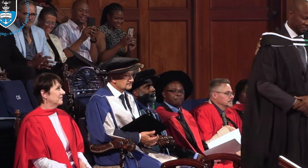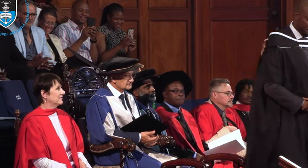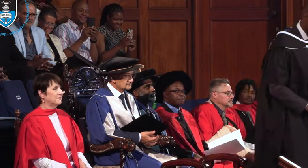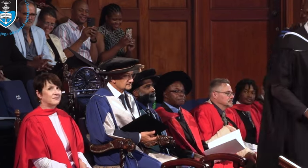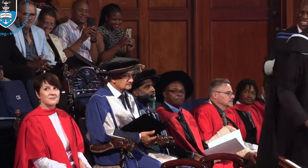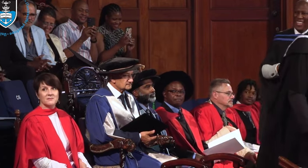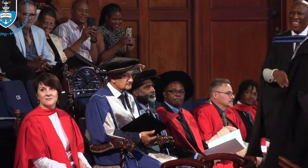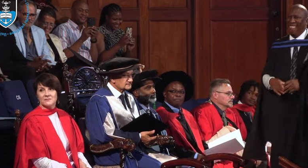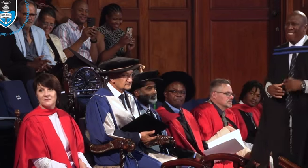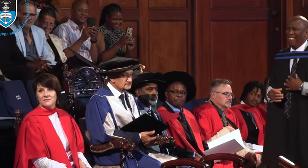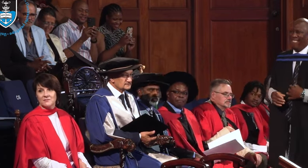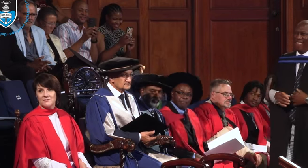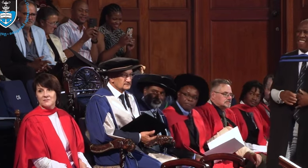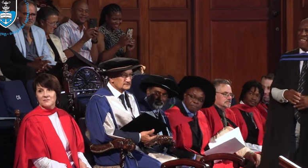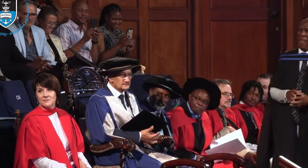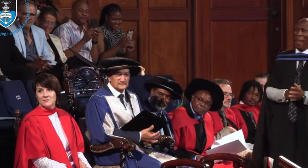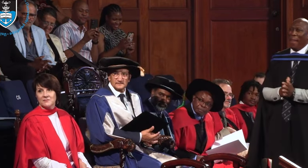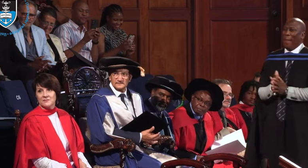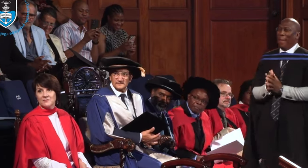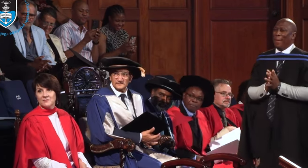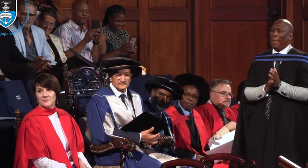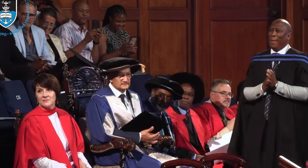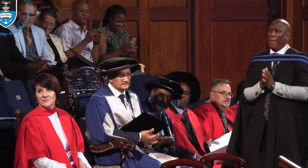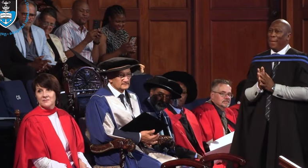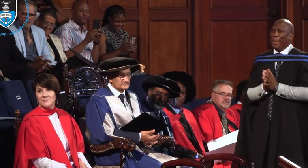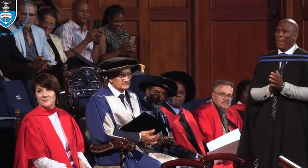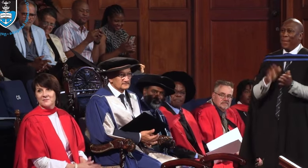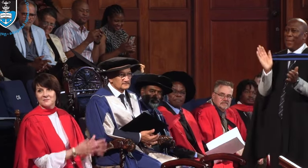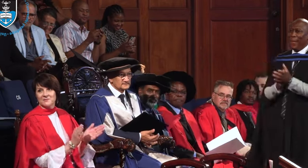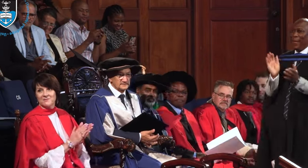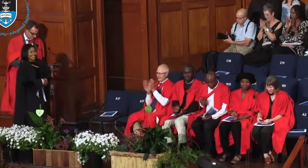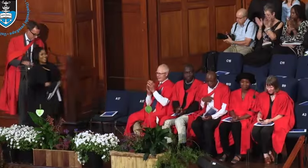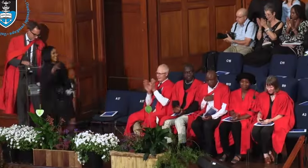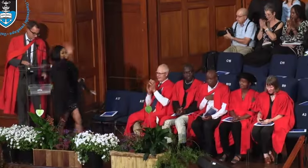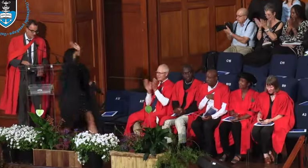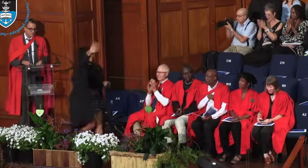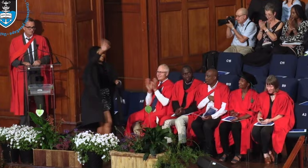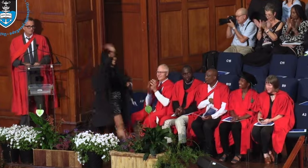For the Master of Landscape Architecture, Sisipo Ngwambo.